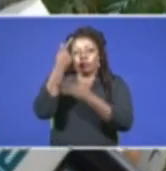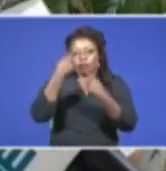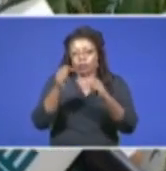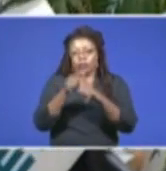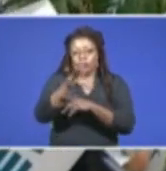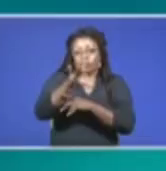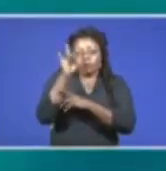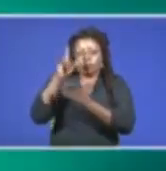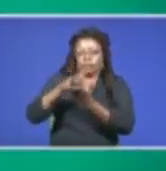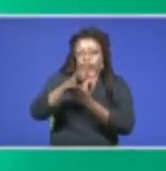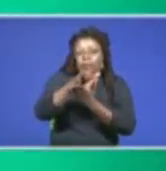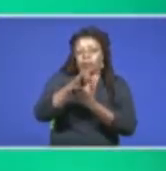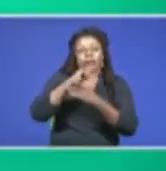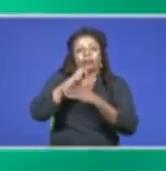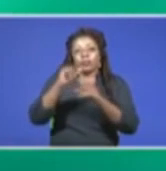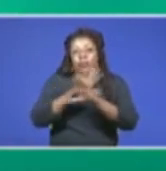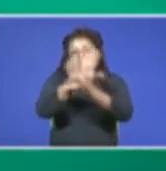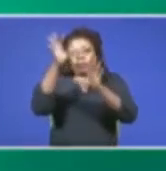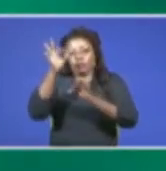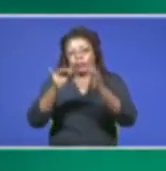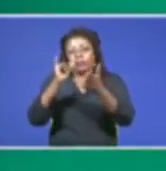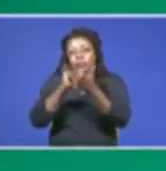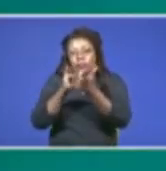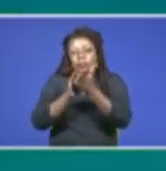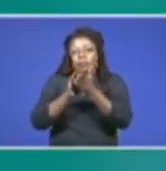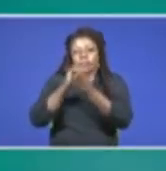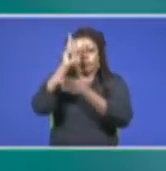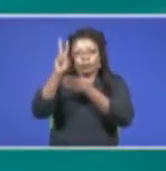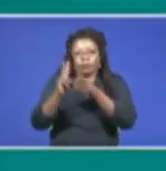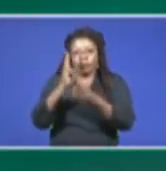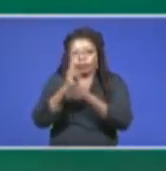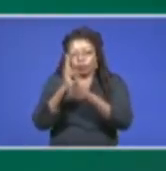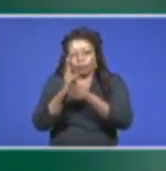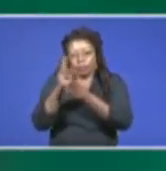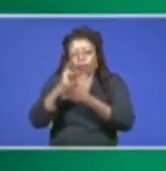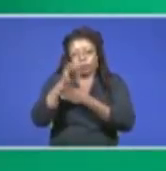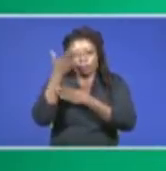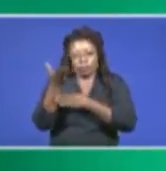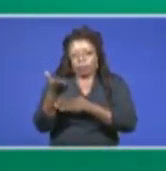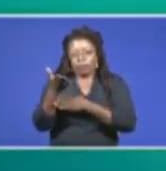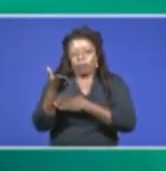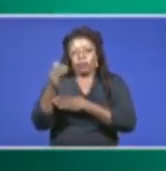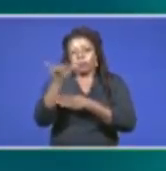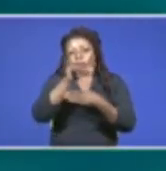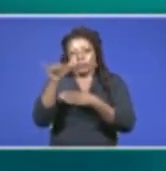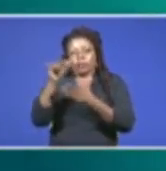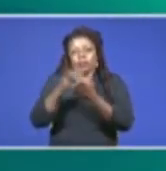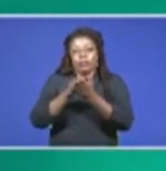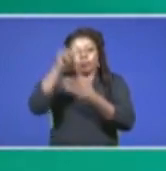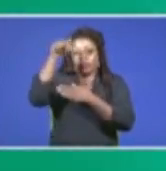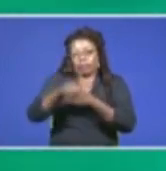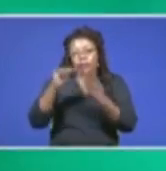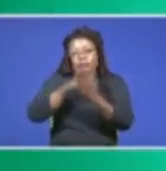to locate the wreckage, but it was not clear yet if the airplane in the video was the one that crashed on January 17th, and officials were attempting